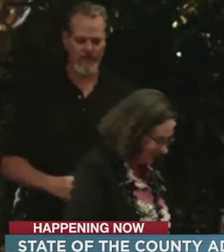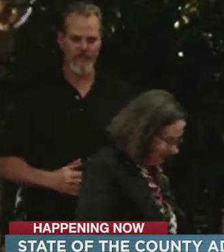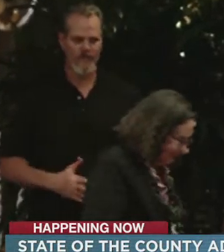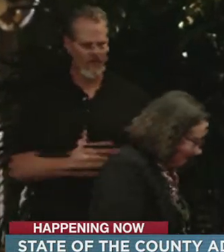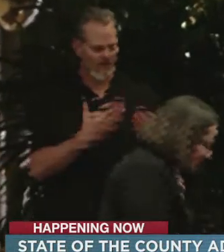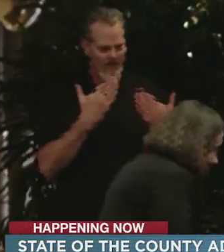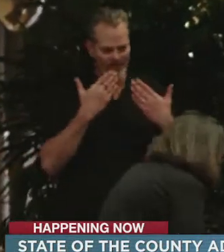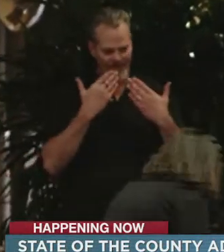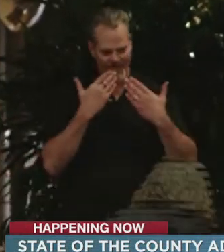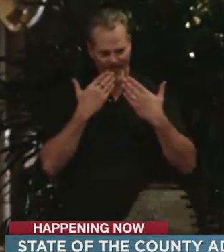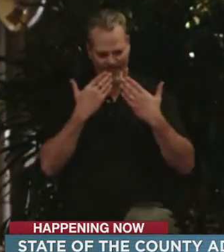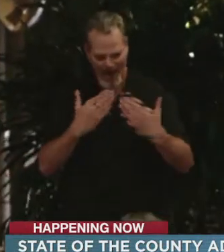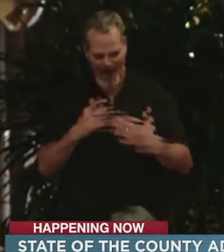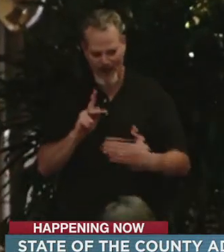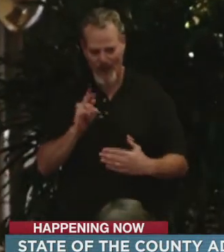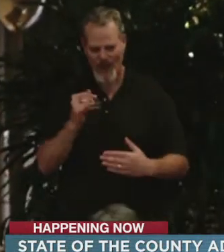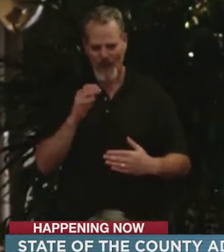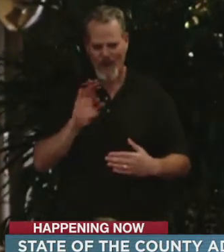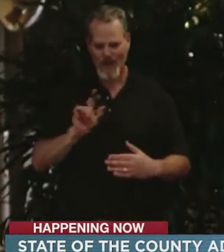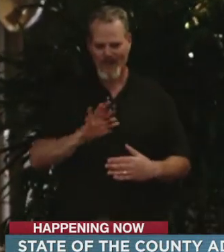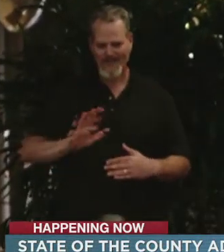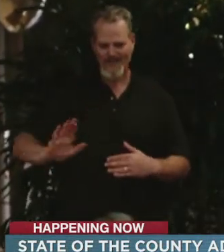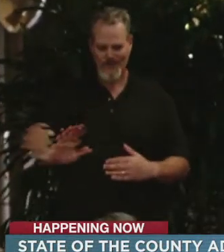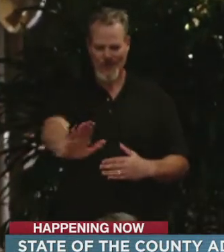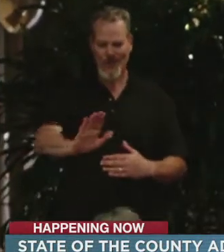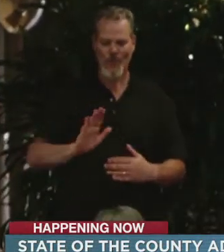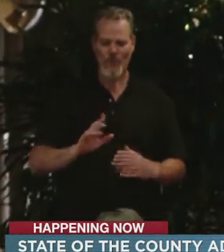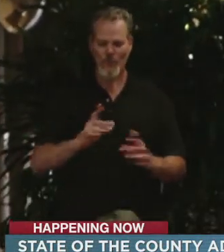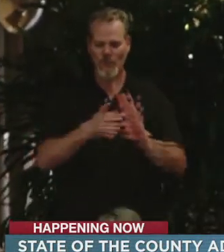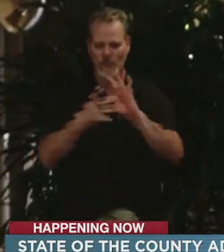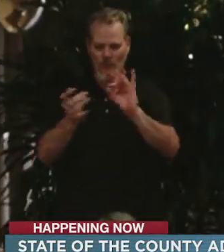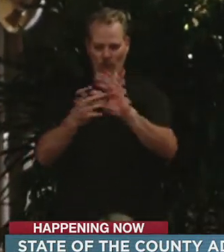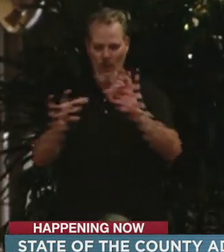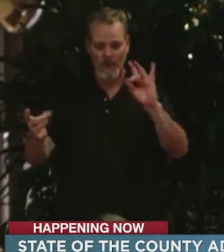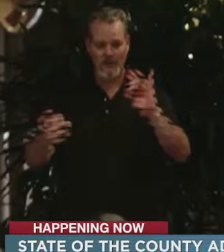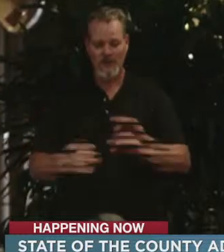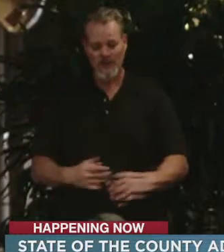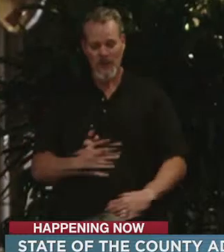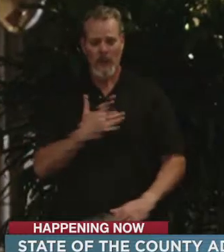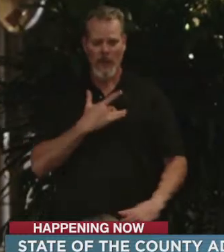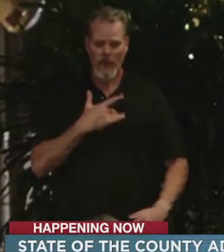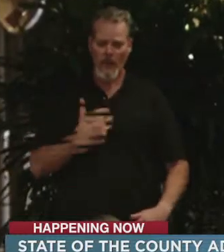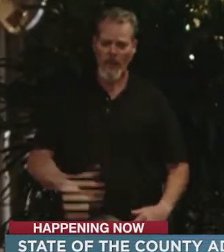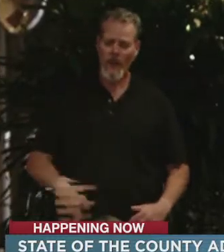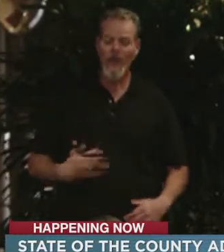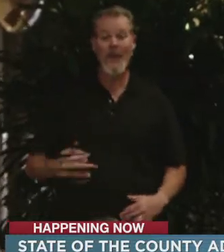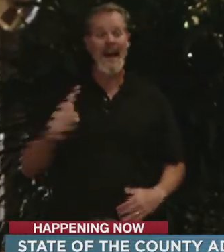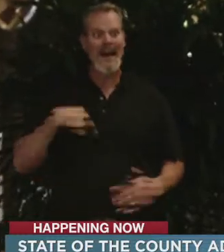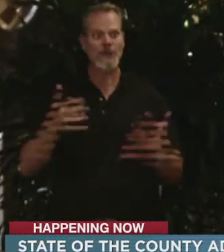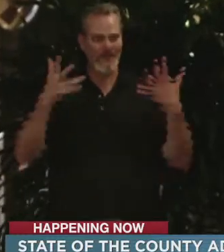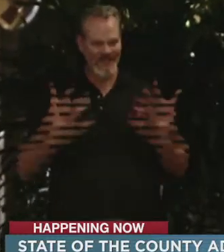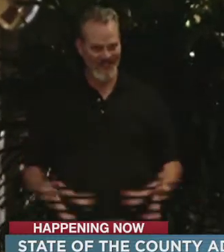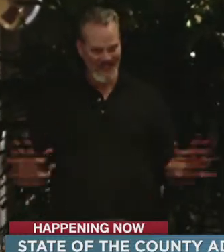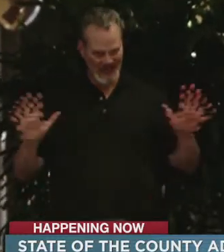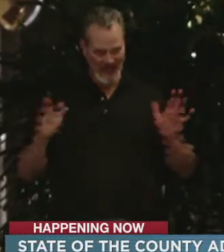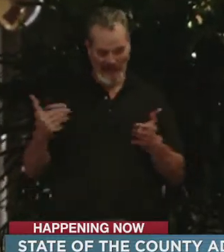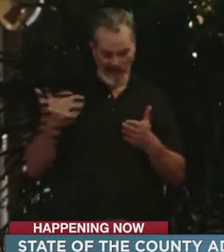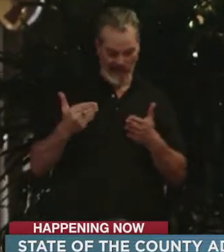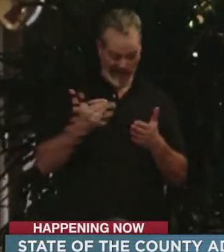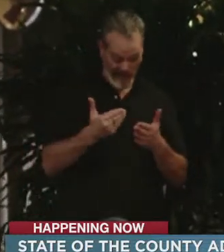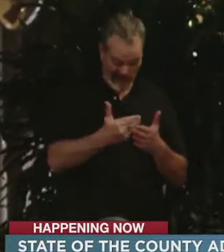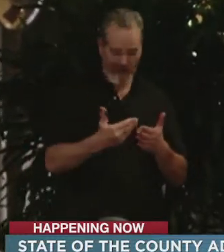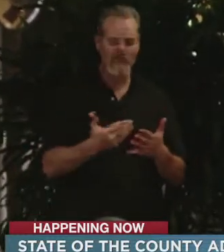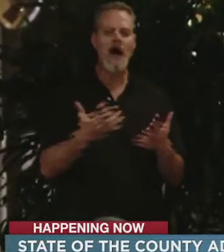Mahalo, Council Chair Kimball, for your remarks. Very touching. As we close this thing out, I just want to give a warm